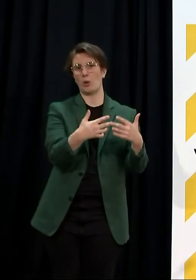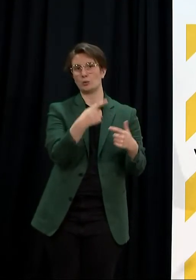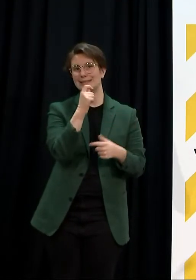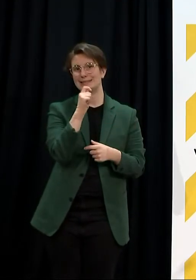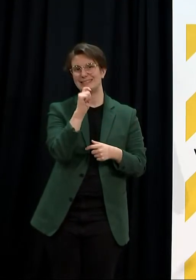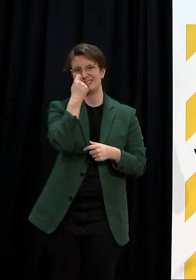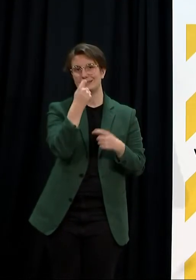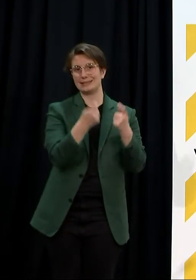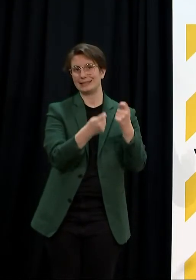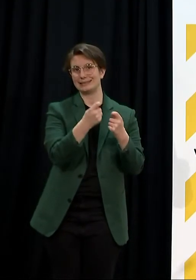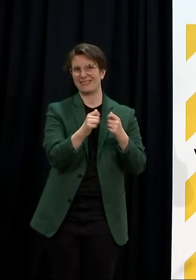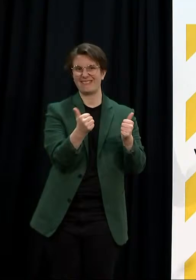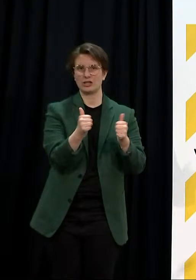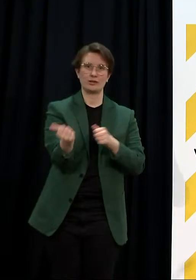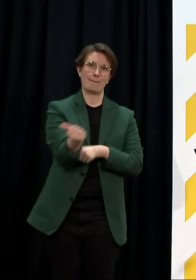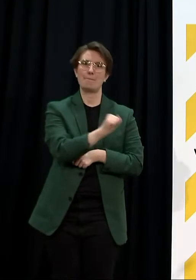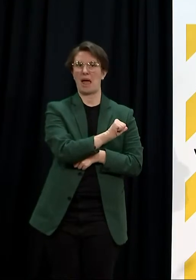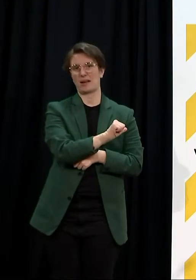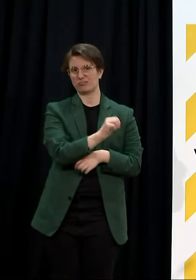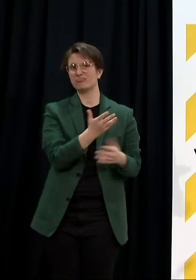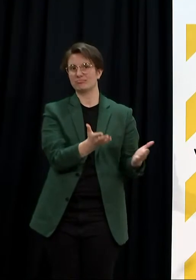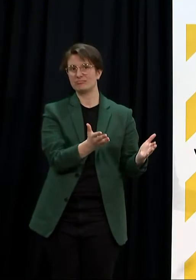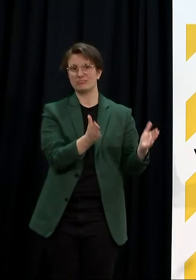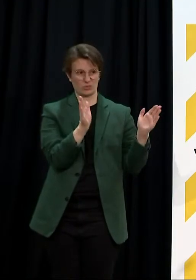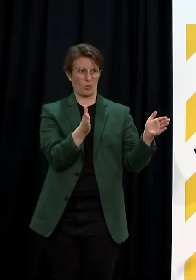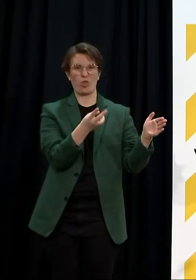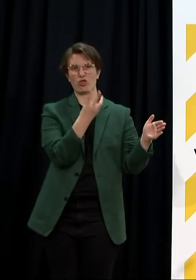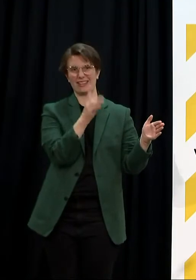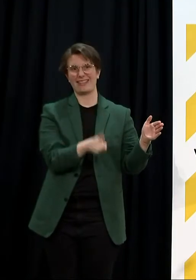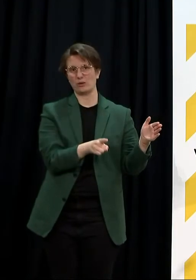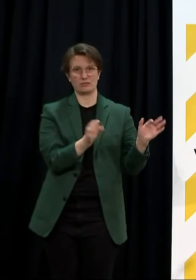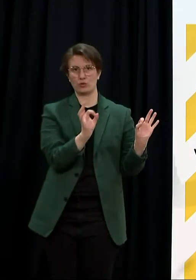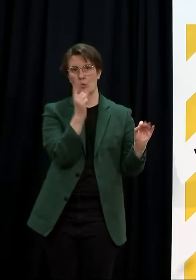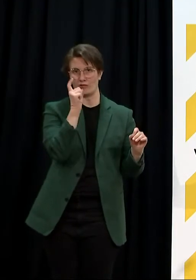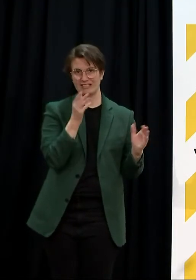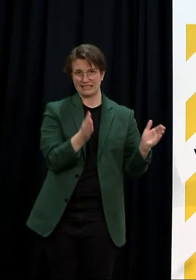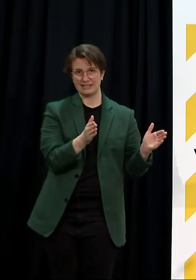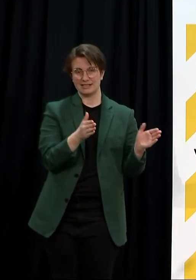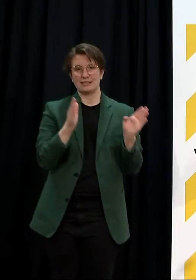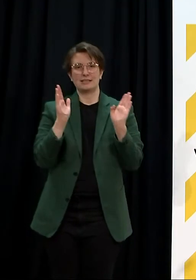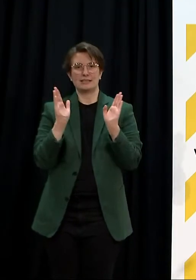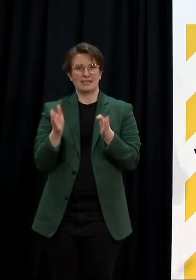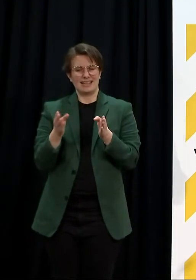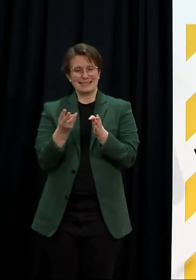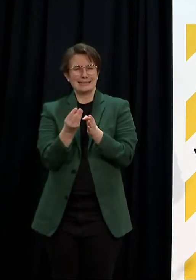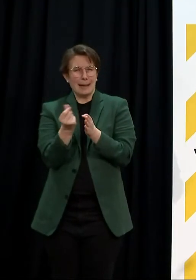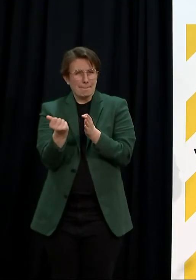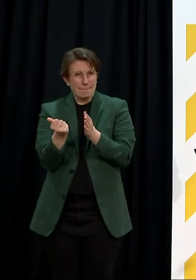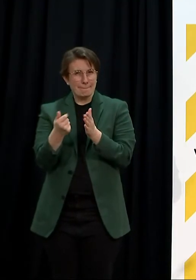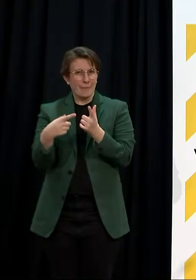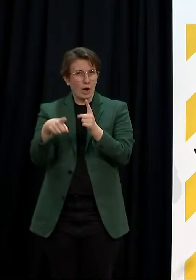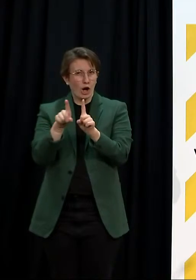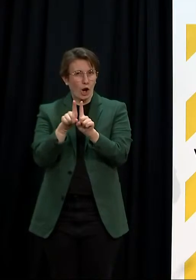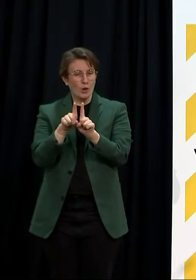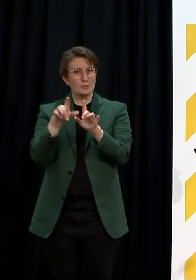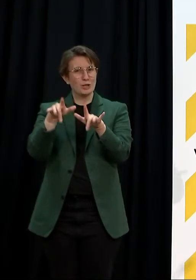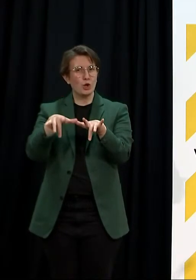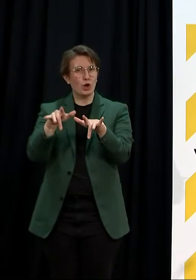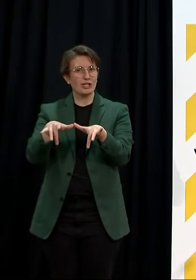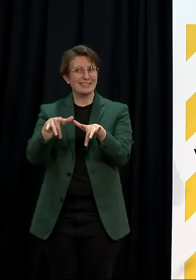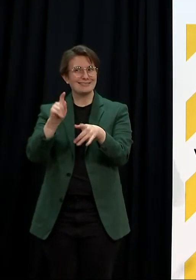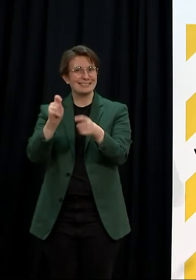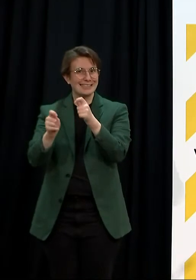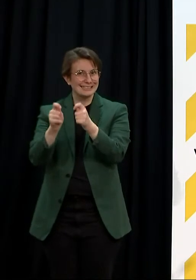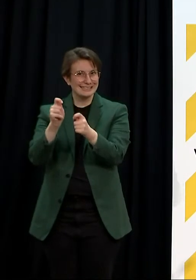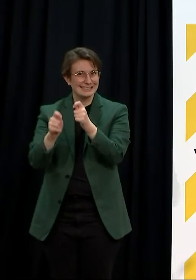in is the very close and close contacts where there's a test result overdue. In the very close contacts,